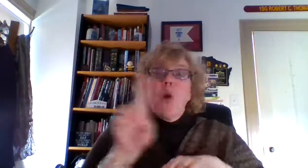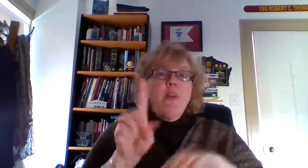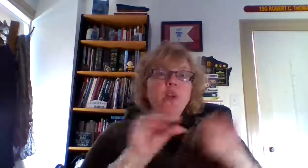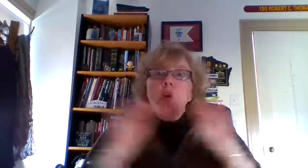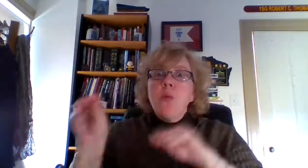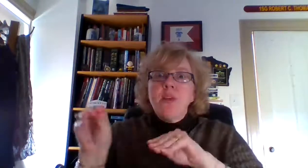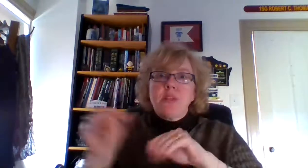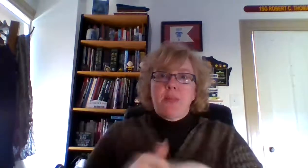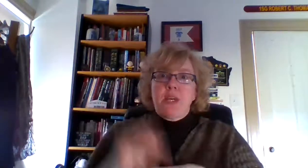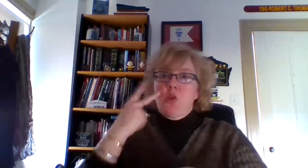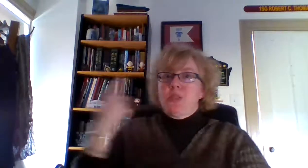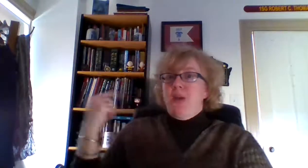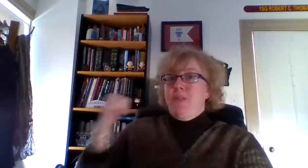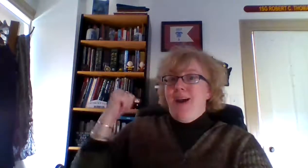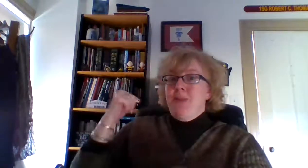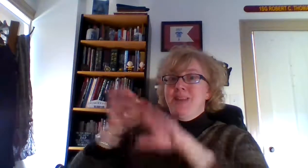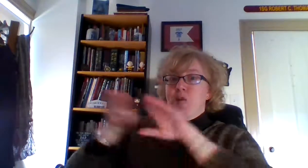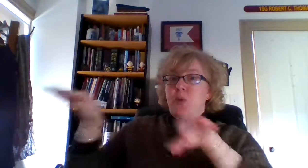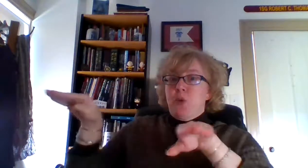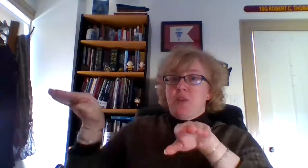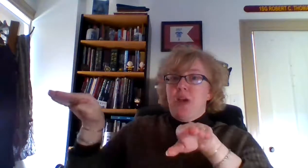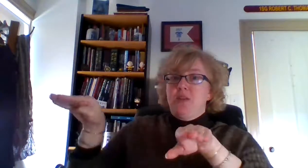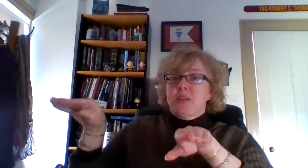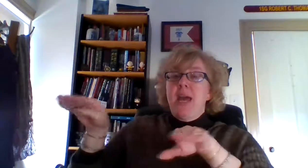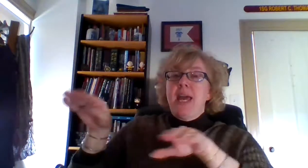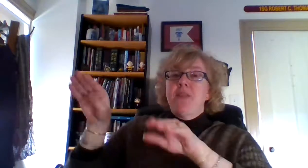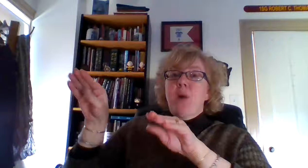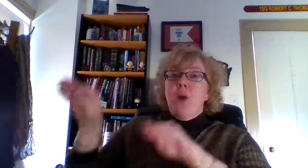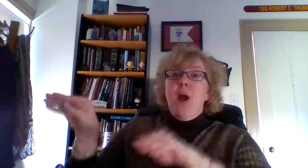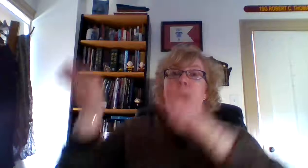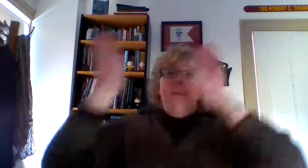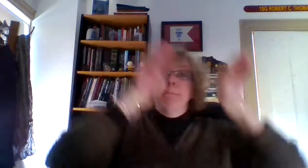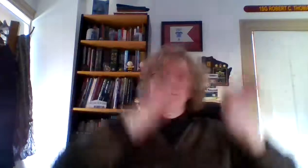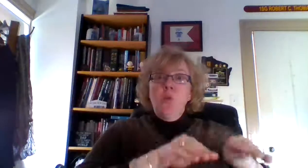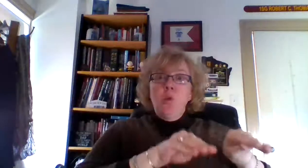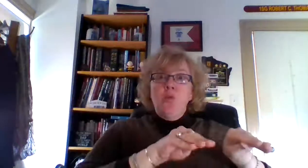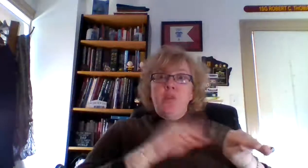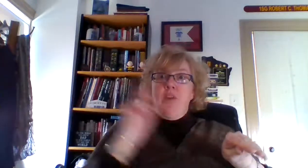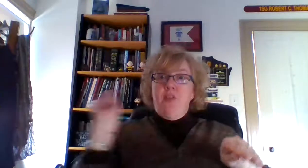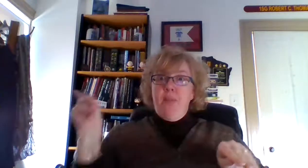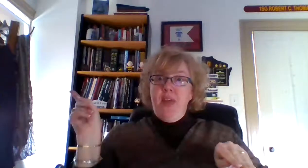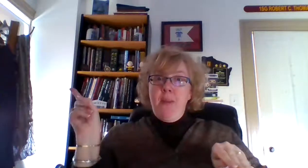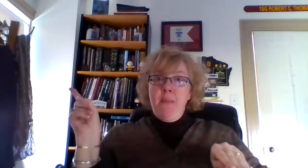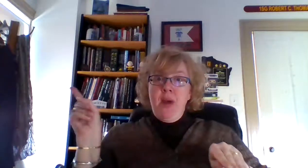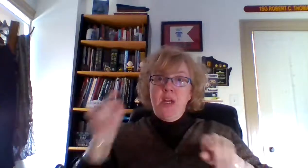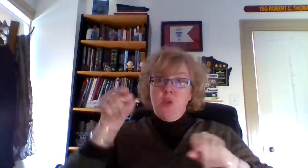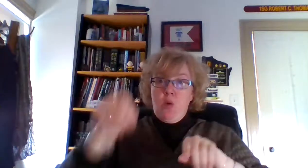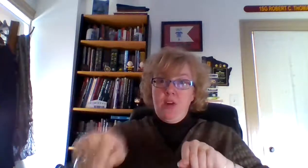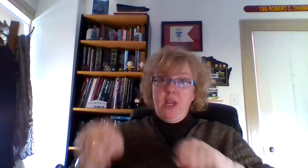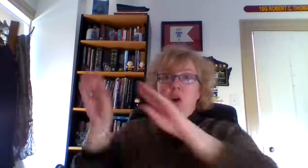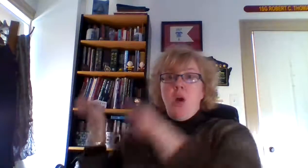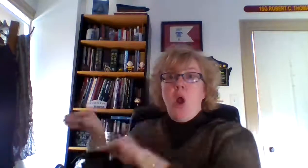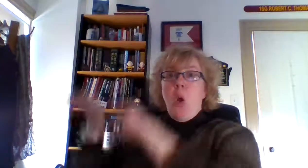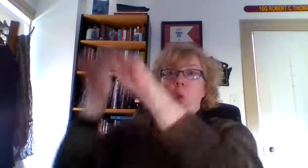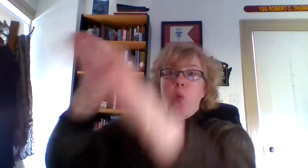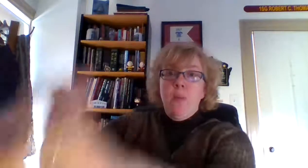Wherever you're moving something. So you see behind me, there's the bookshelves. If I want to move from them to over here, we're